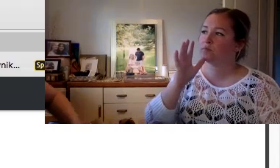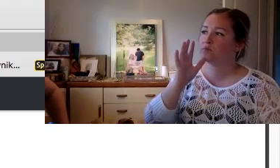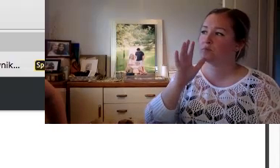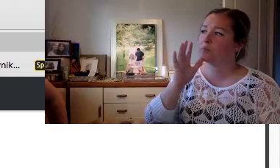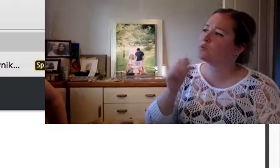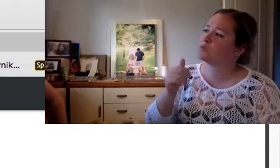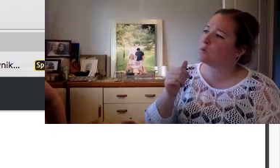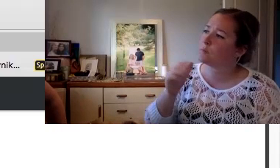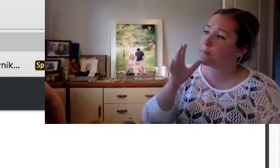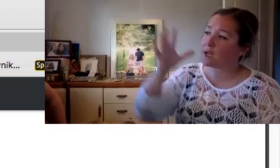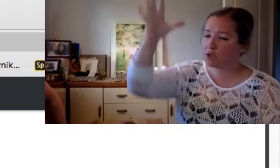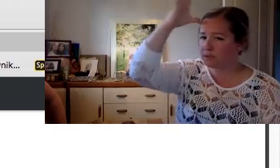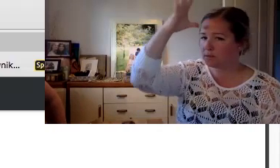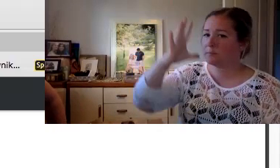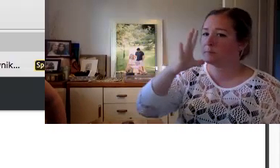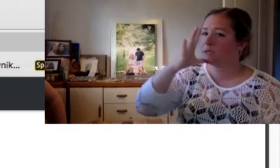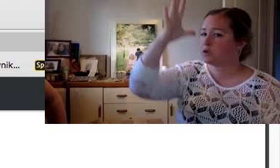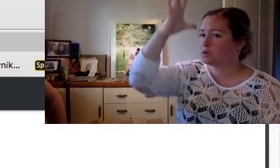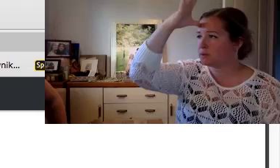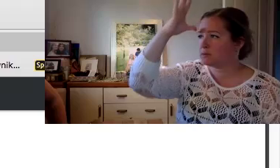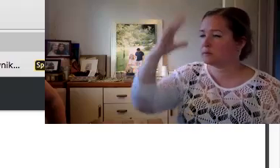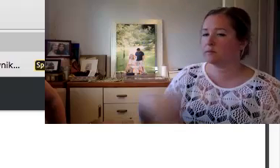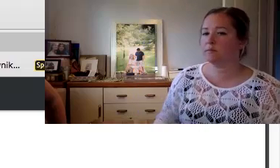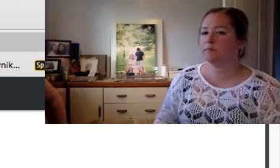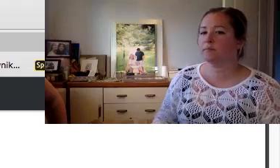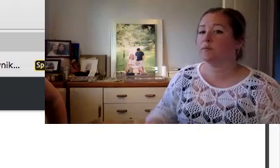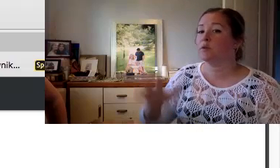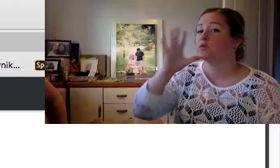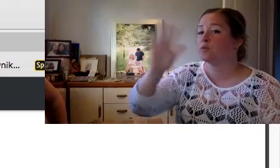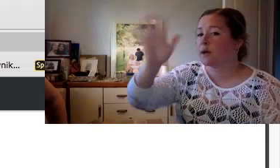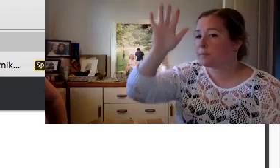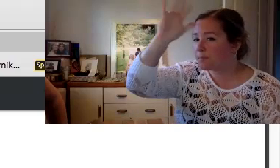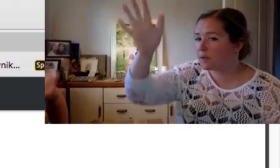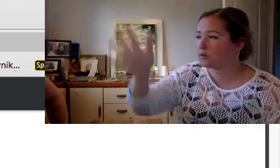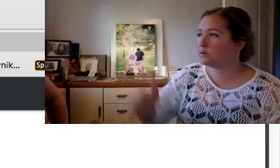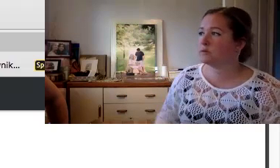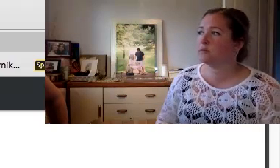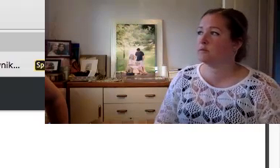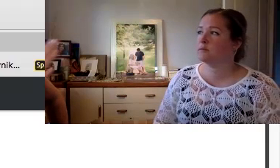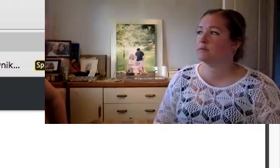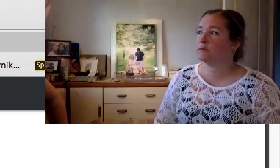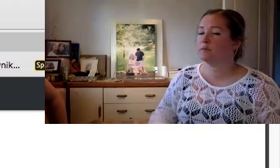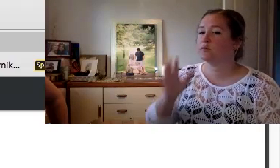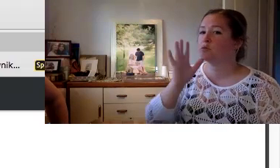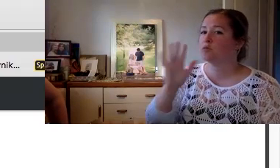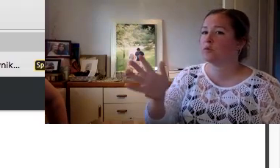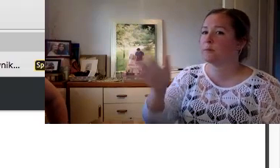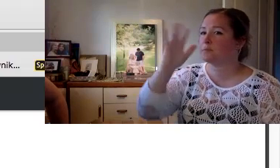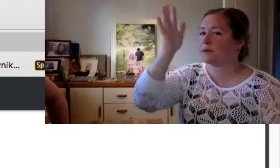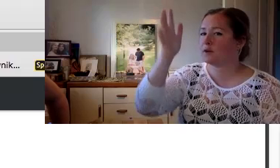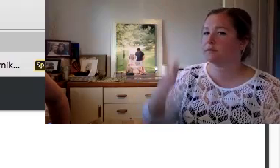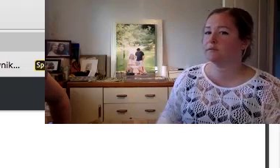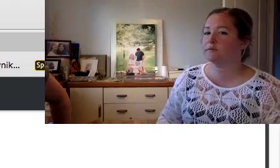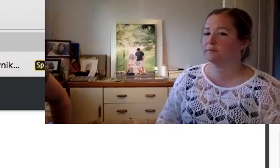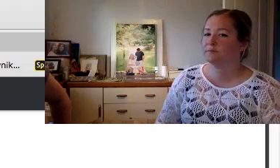So again, I'm a parent. One time. A grandparent. Push it out further. Push it out